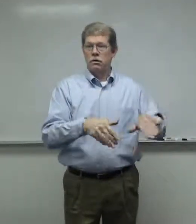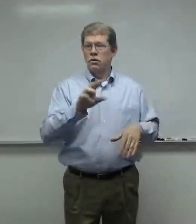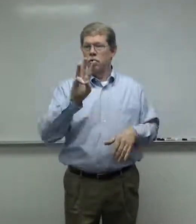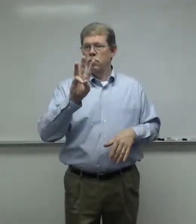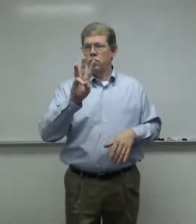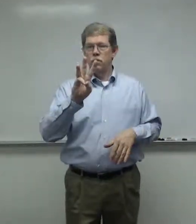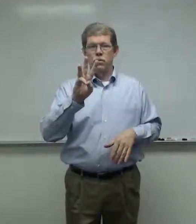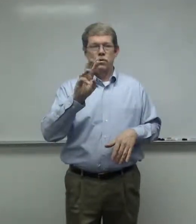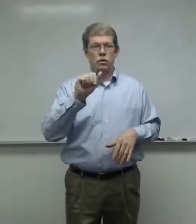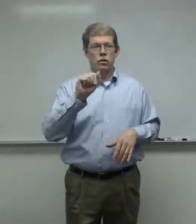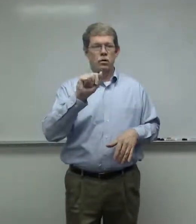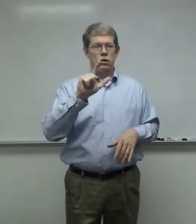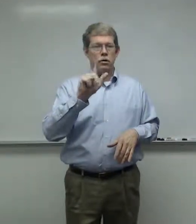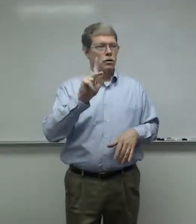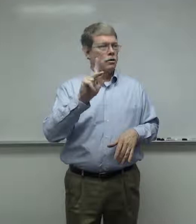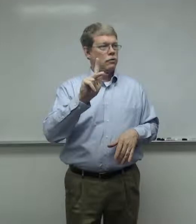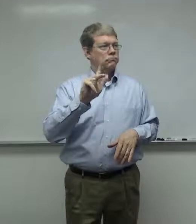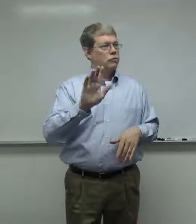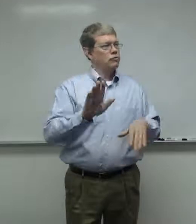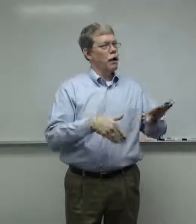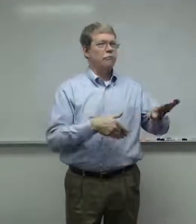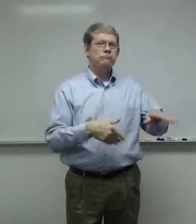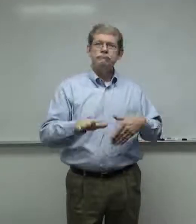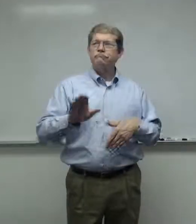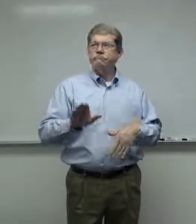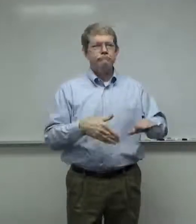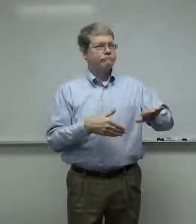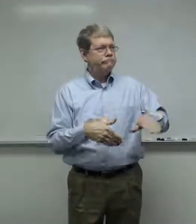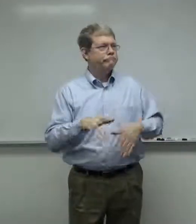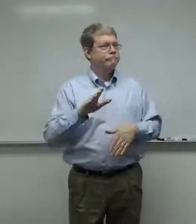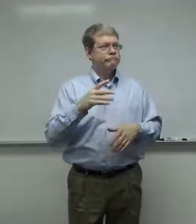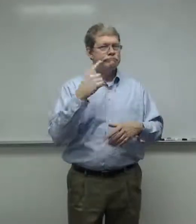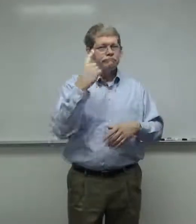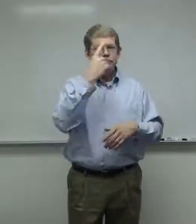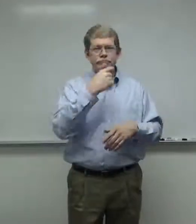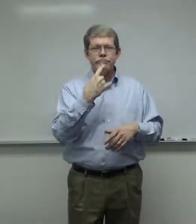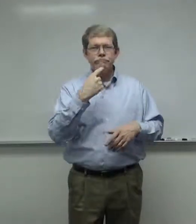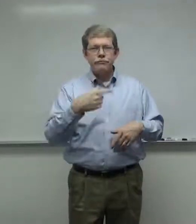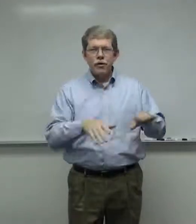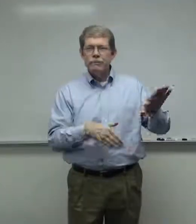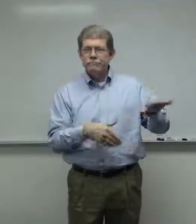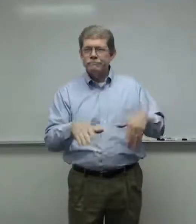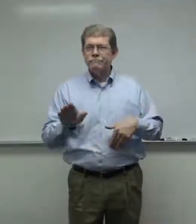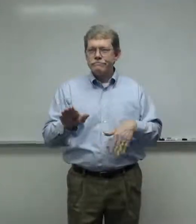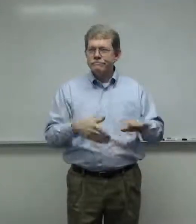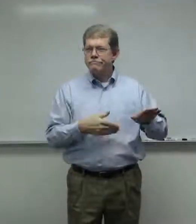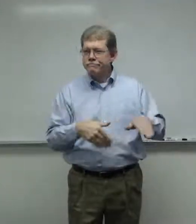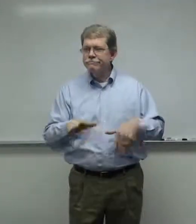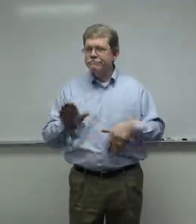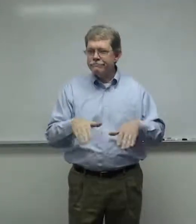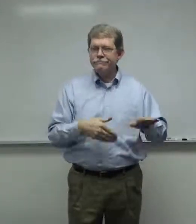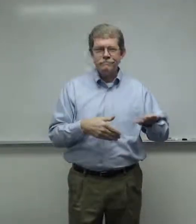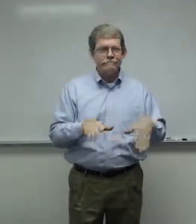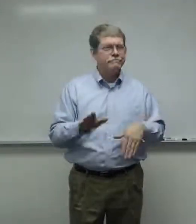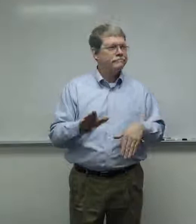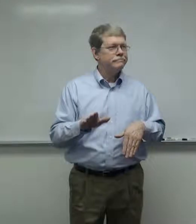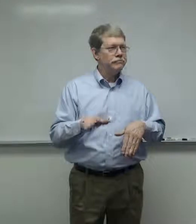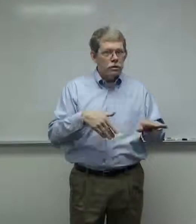Well, we'll talk about things that you do, and the first one is walking. You see how my whole face and body gets into the style of